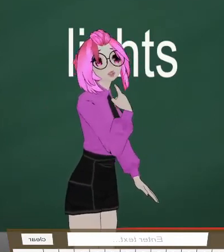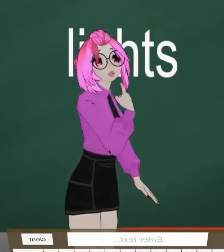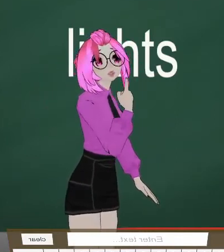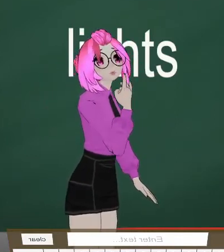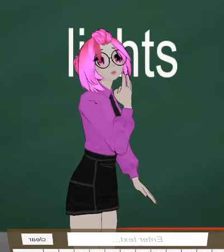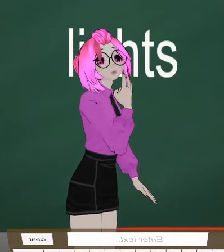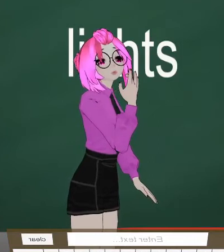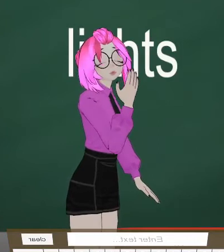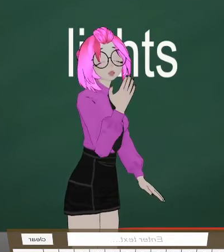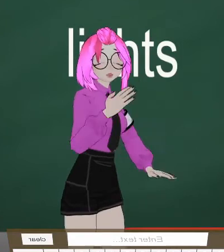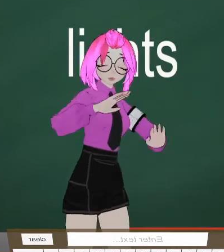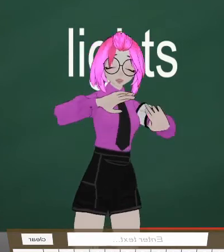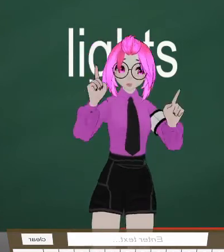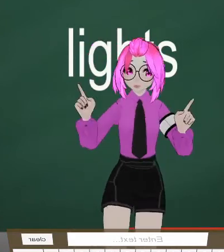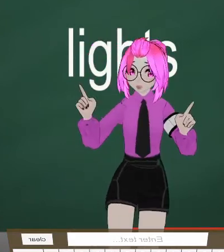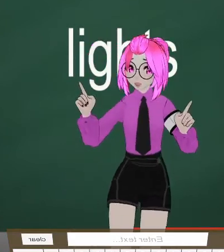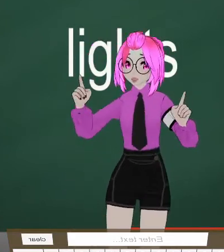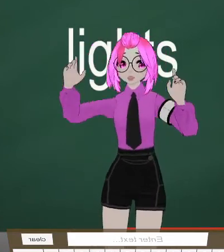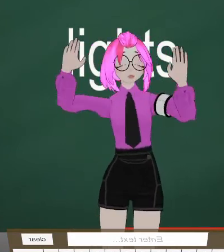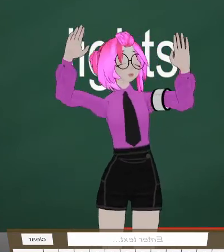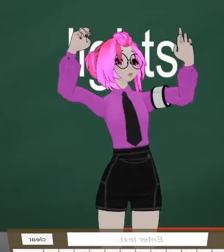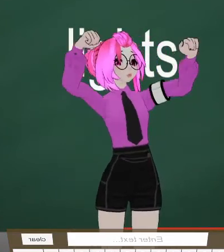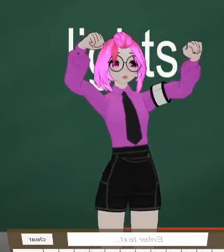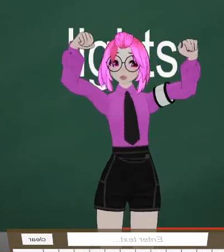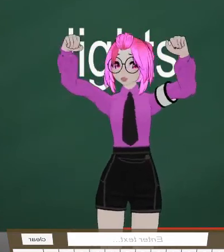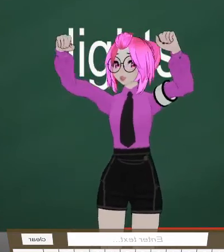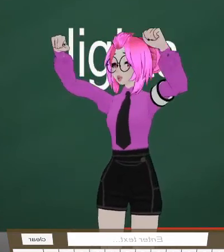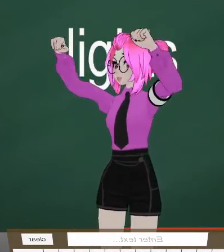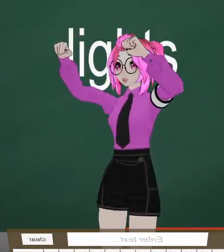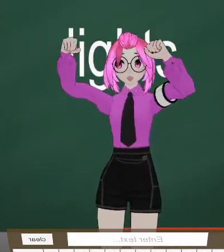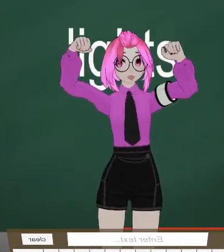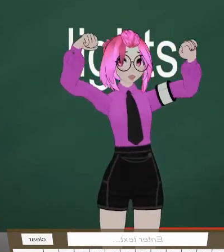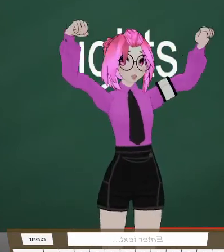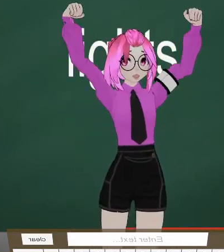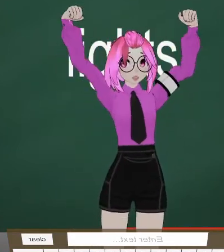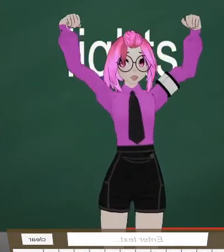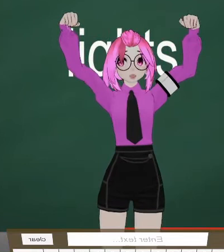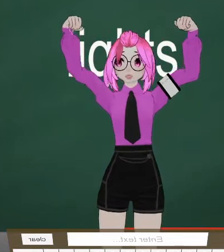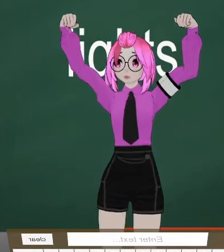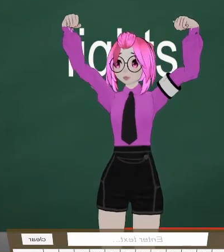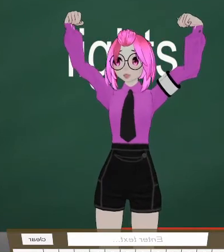your chin flick another variation is you're going to have start with closed hands like this above you